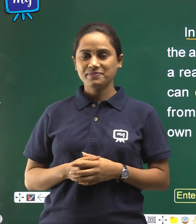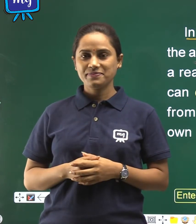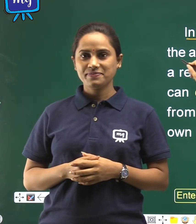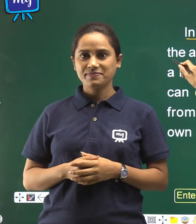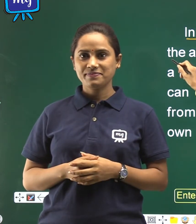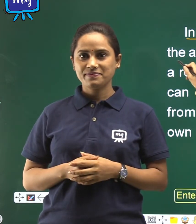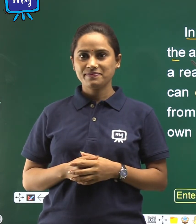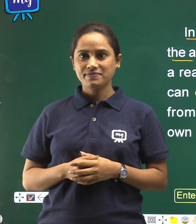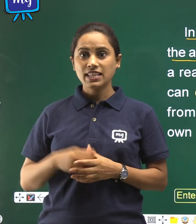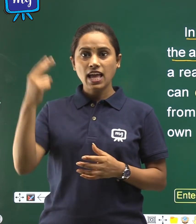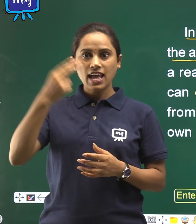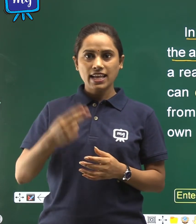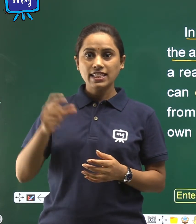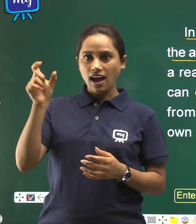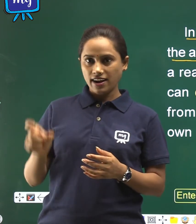the artist